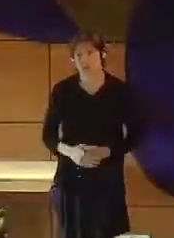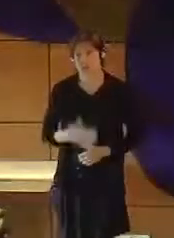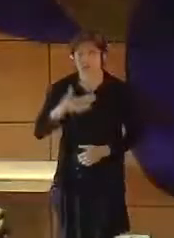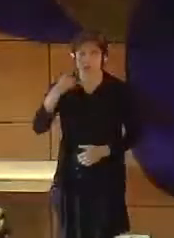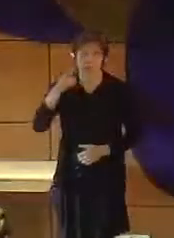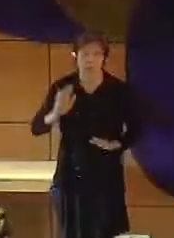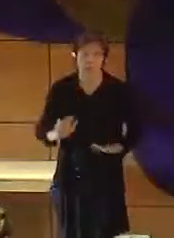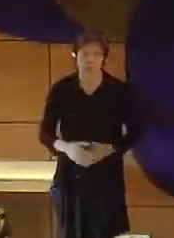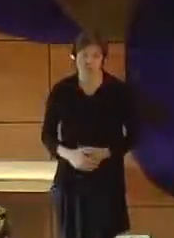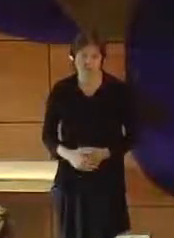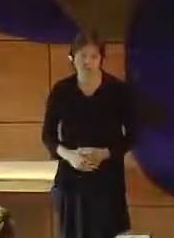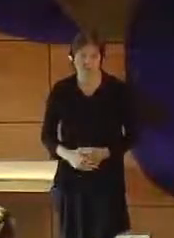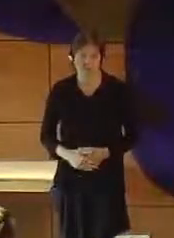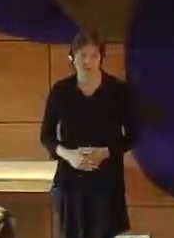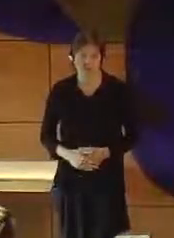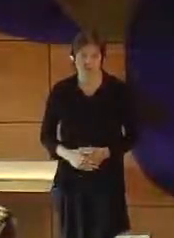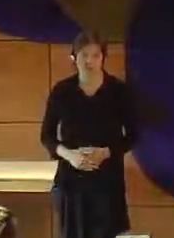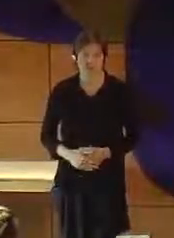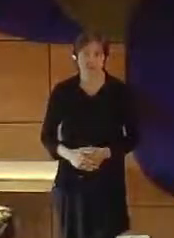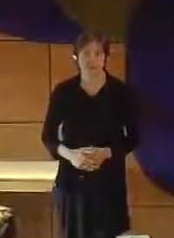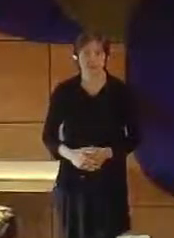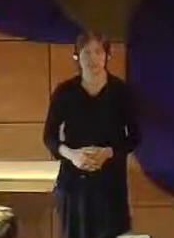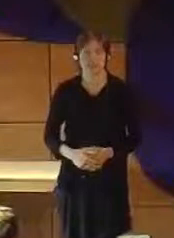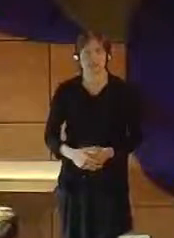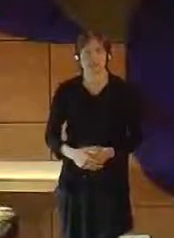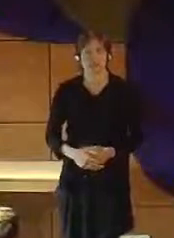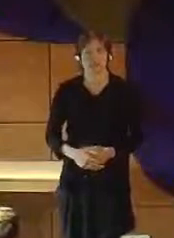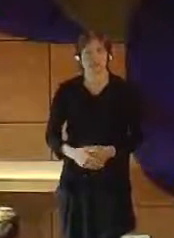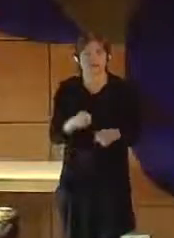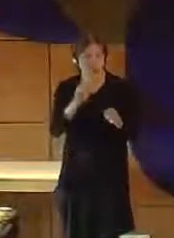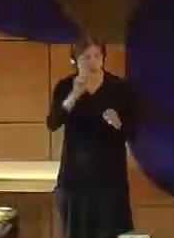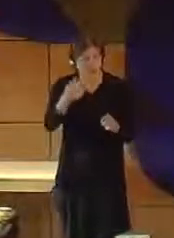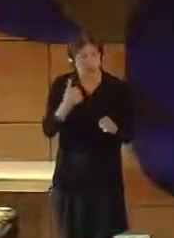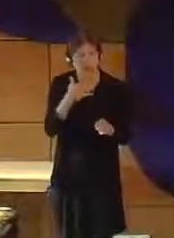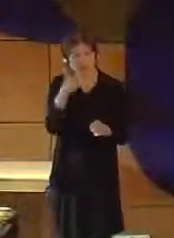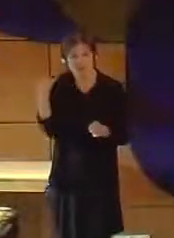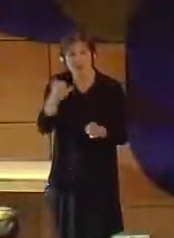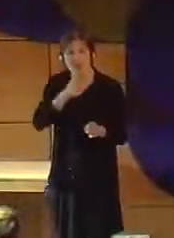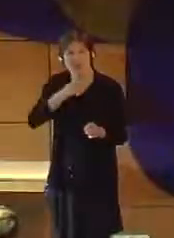quite a lot of young adults with CHARGE who've not had sex hormone replacement.